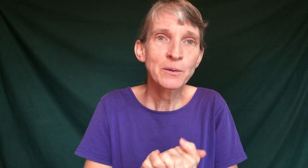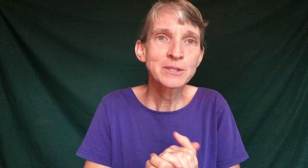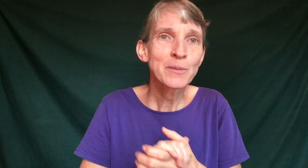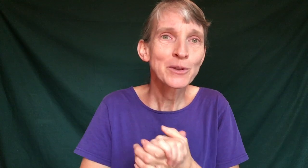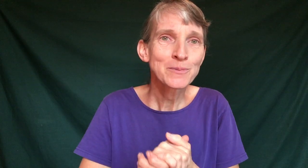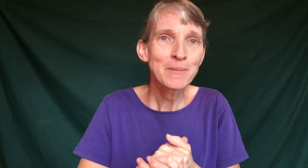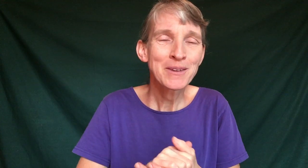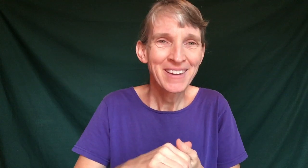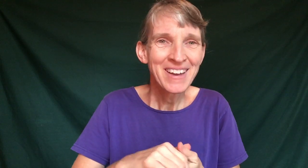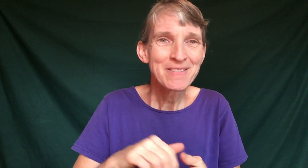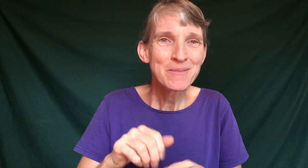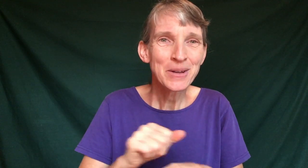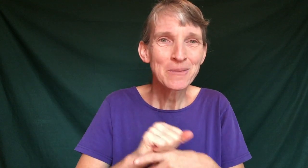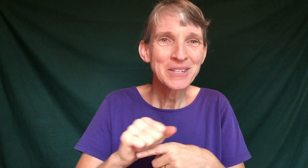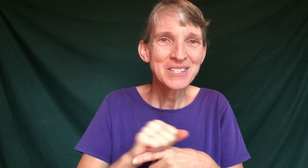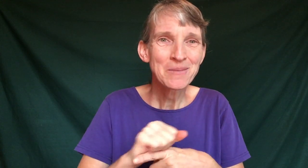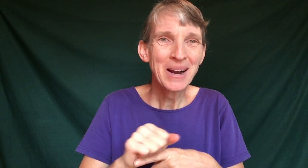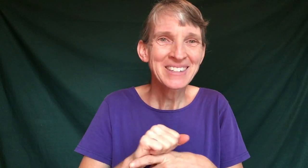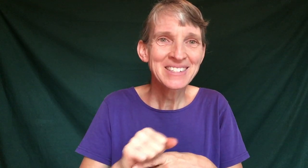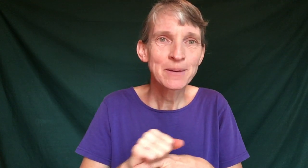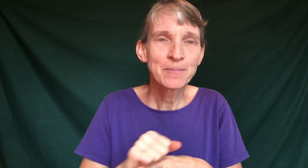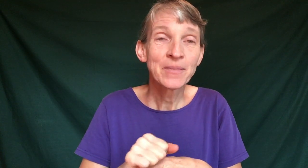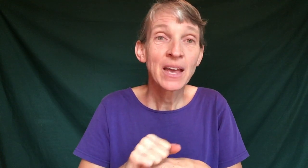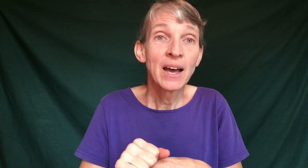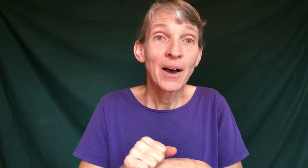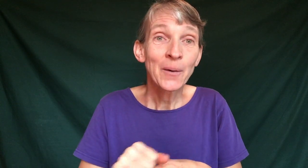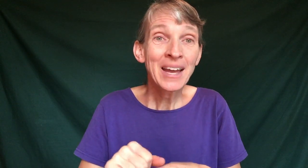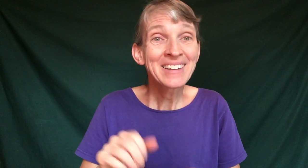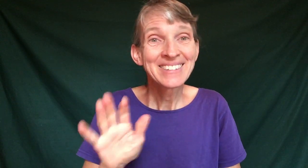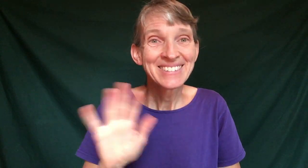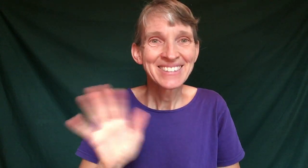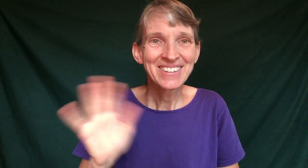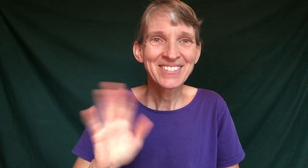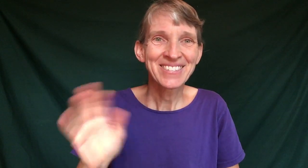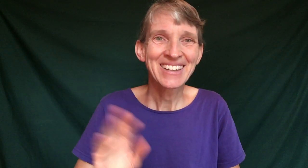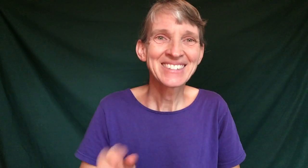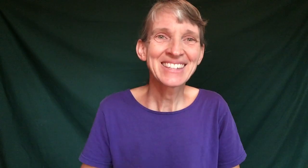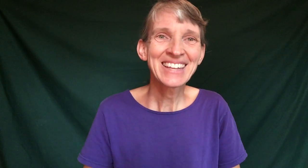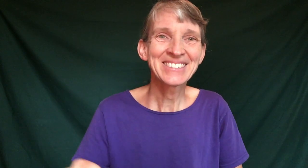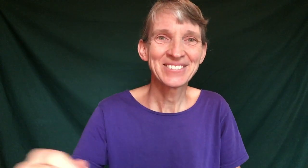some of those may be familiar, but just to practice them. Okay, I'll see you later.